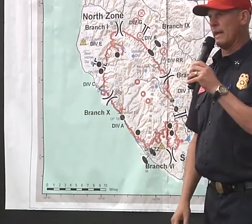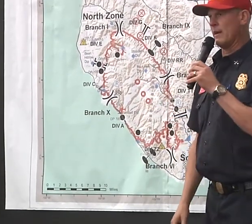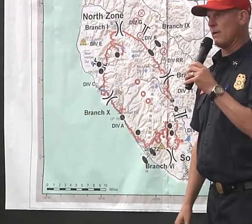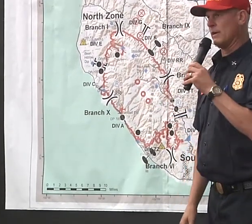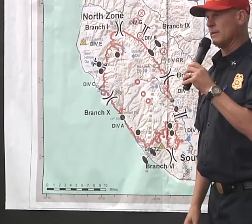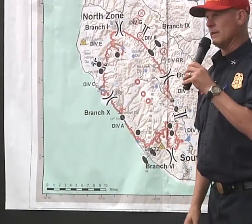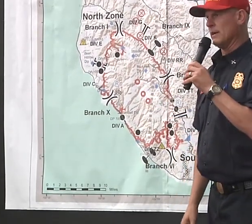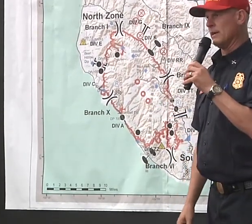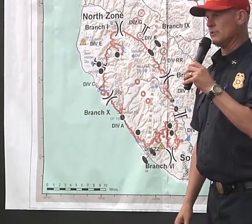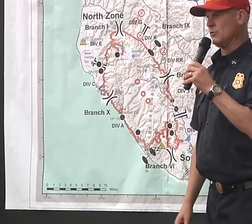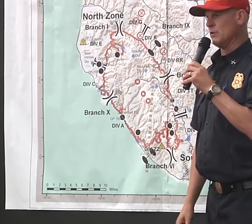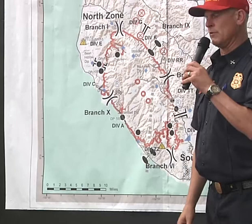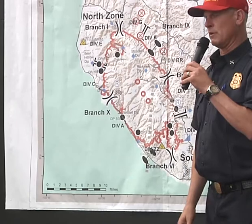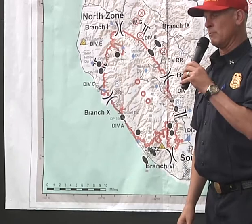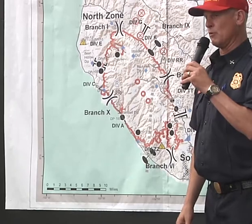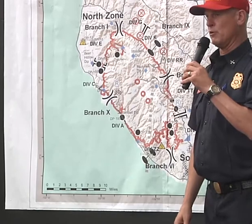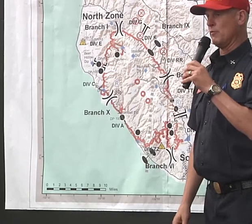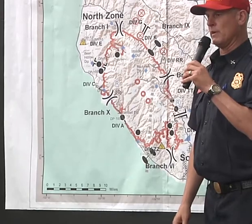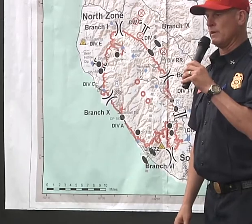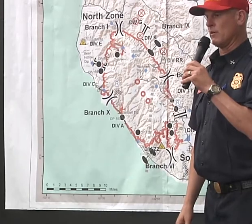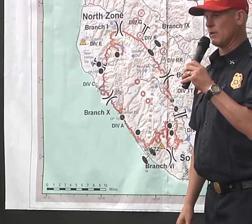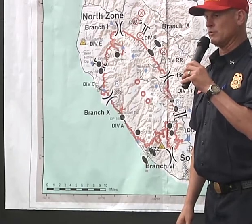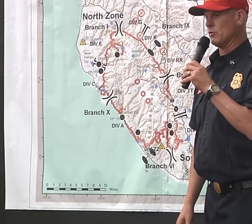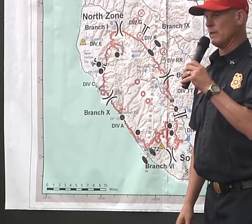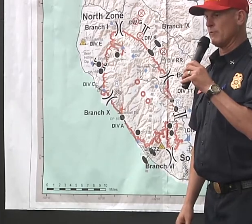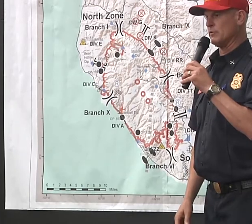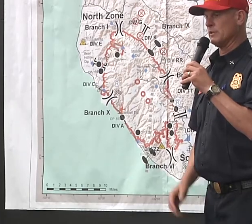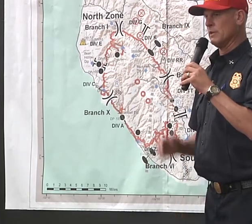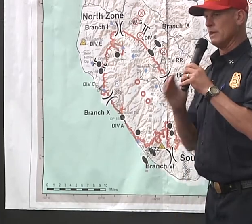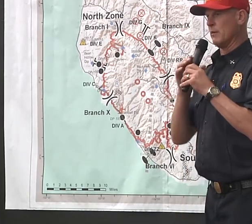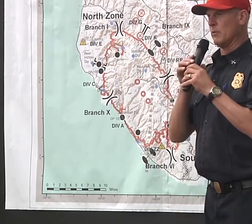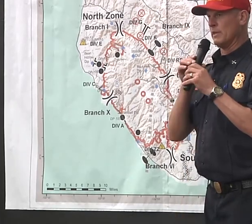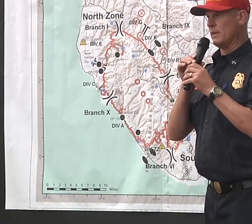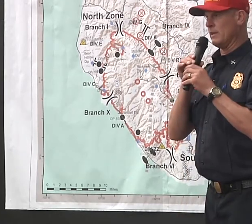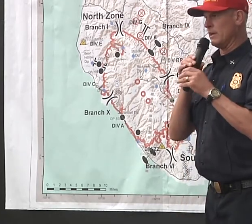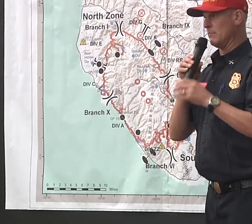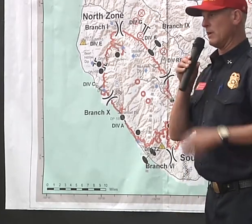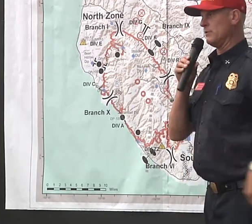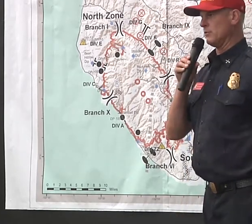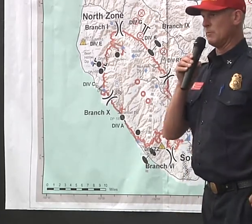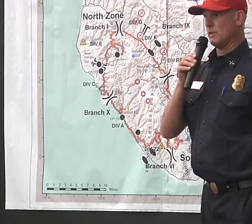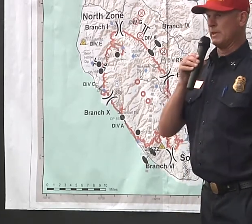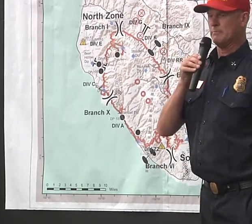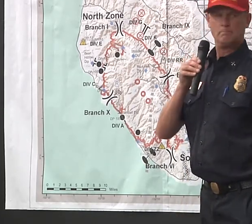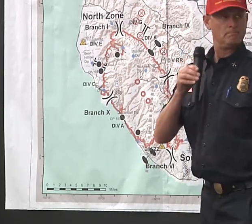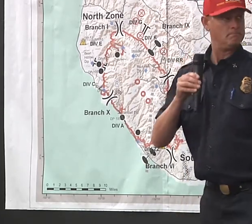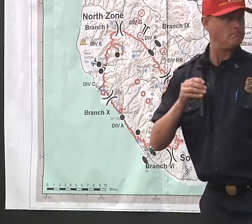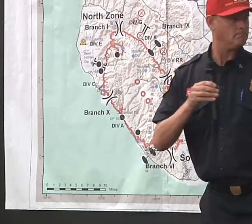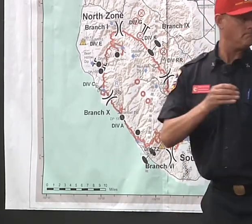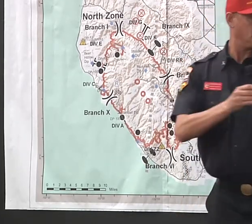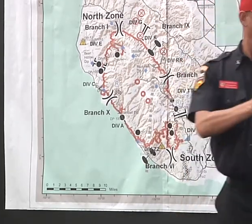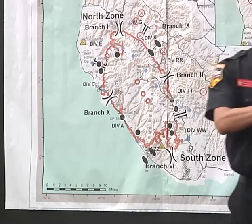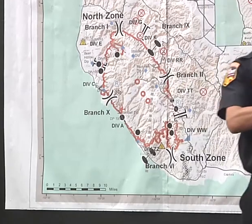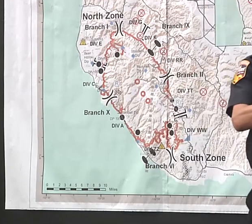work in that area to improve in our control efforts within the Bonny June community.